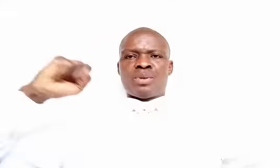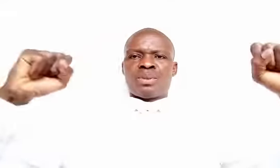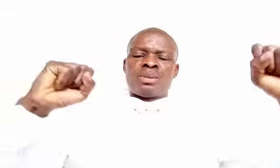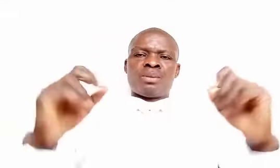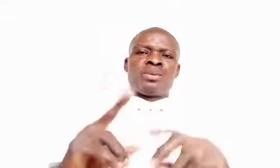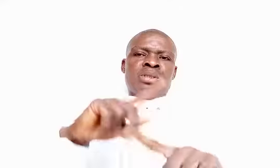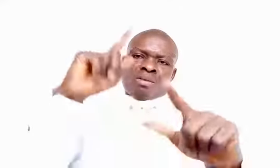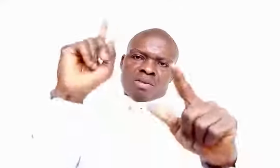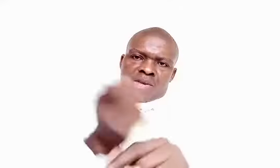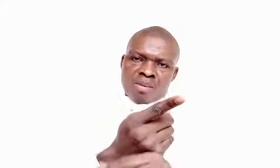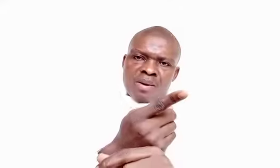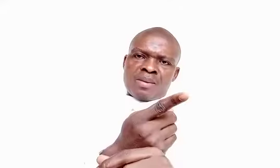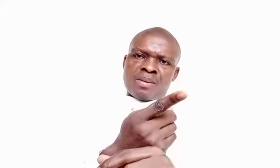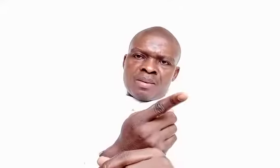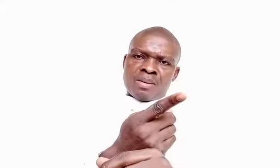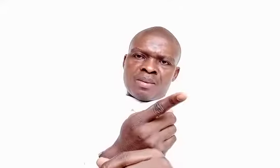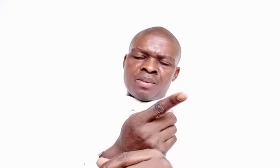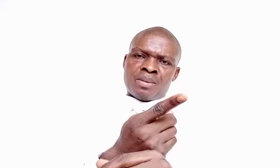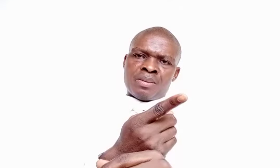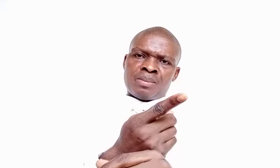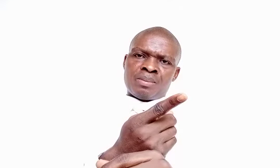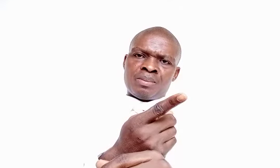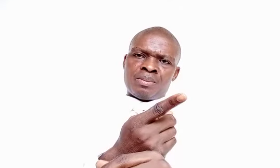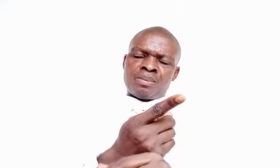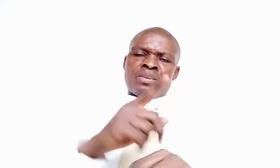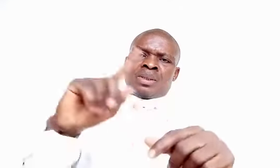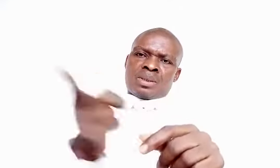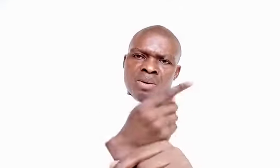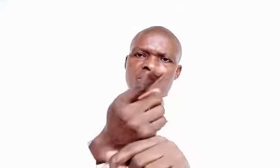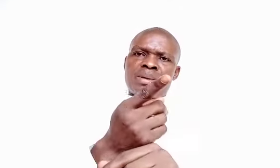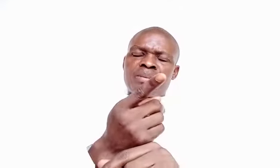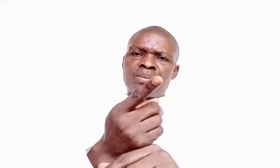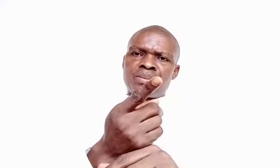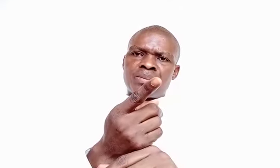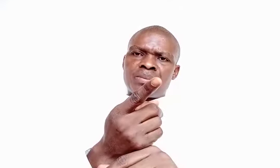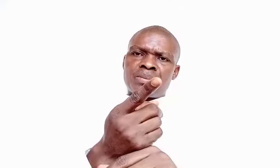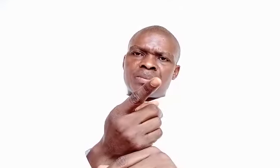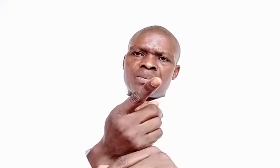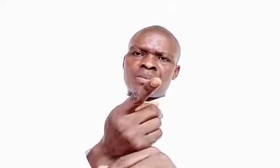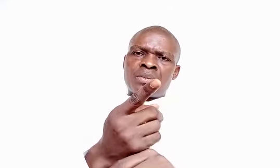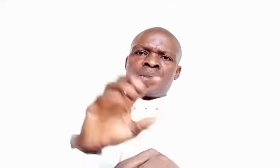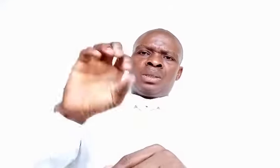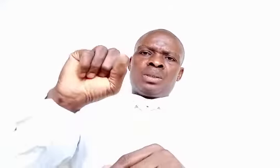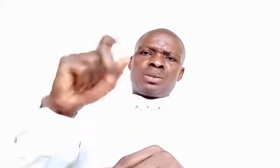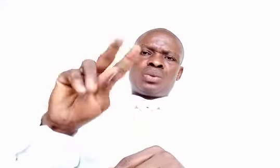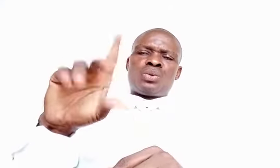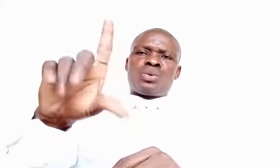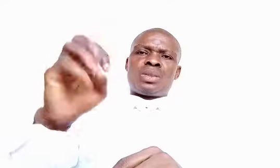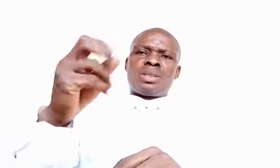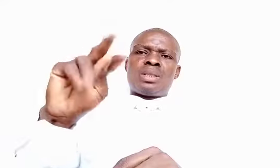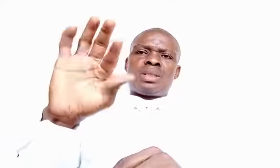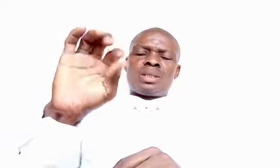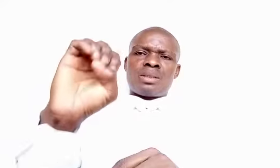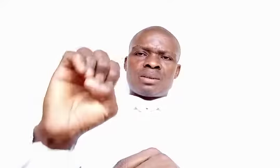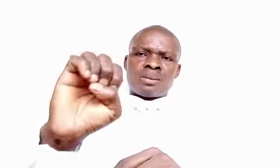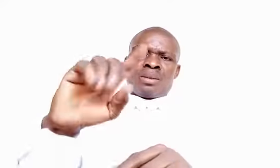also added. National Stadium, a comma is added. Surulere, a comma is added.